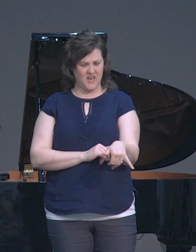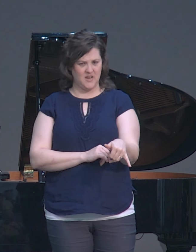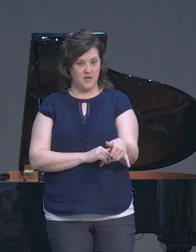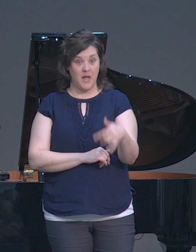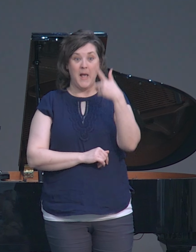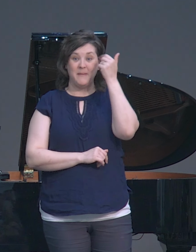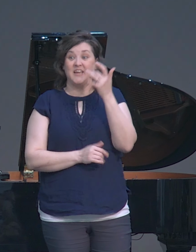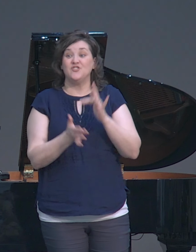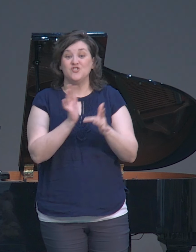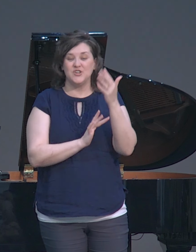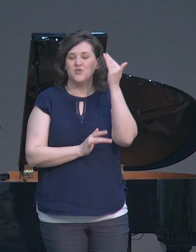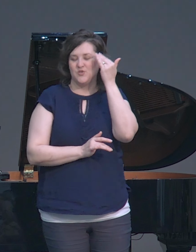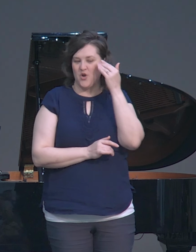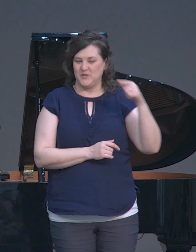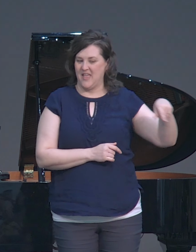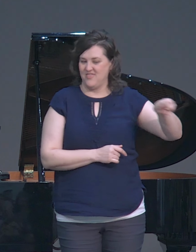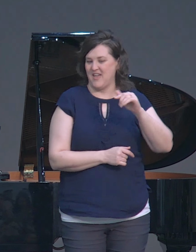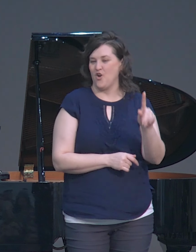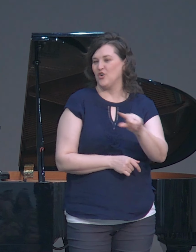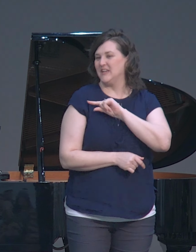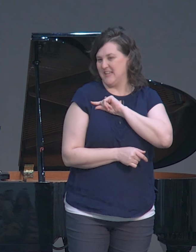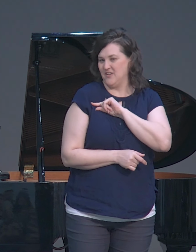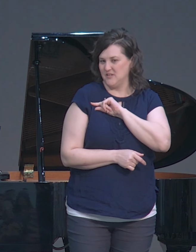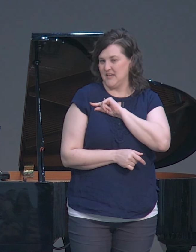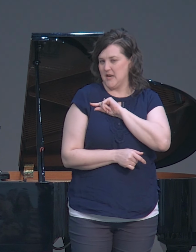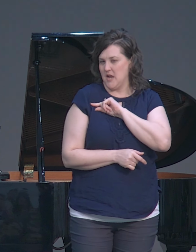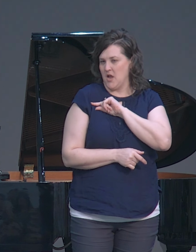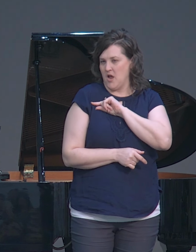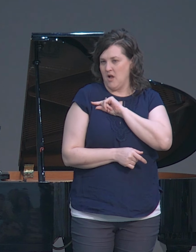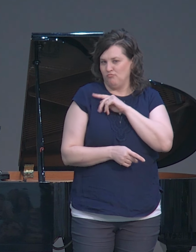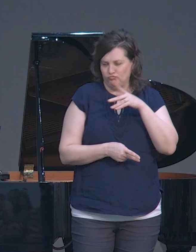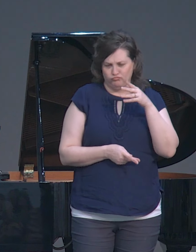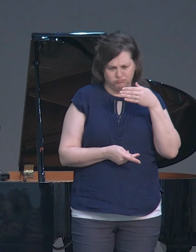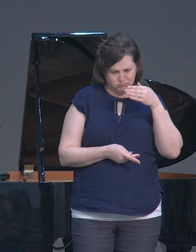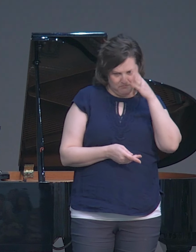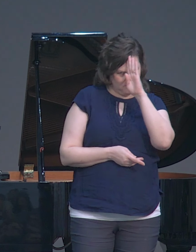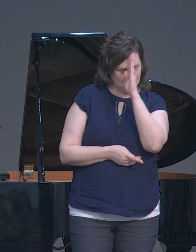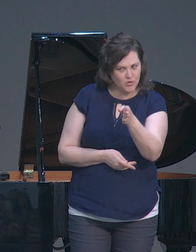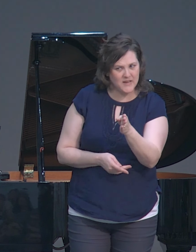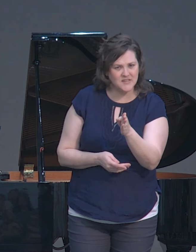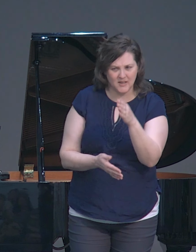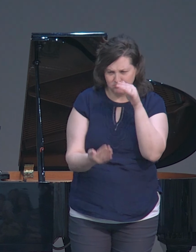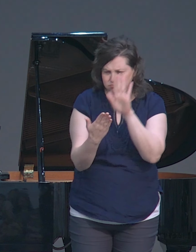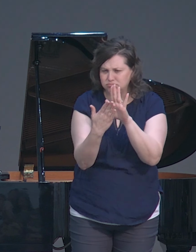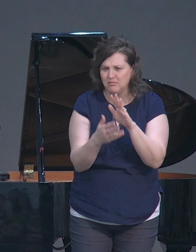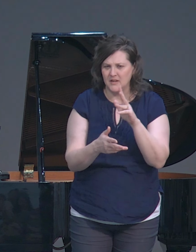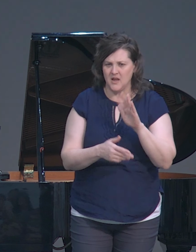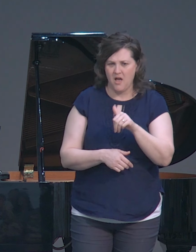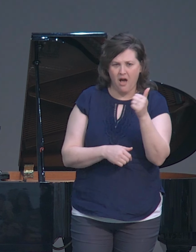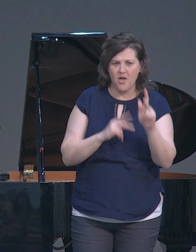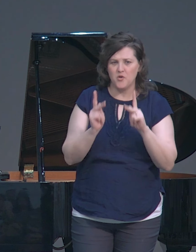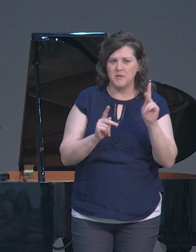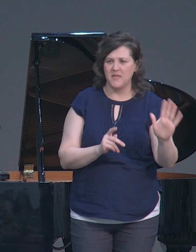they're guilty of addressing the sins of others without addressing their own sin. Think about that. What